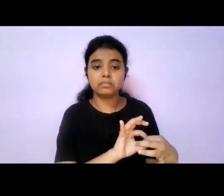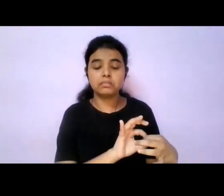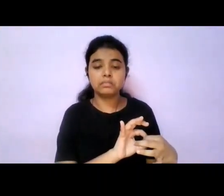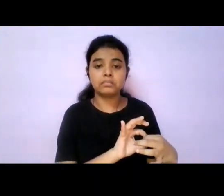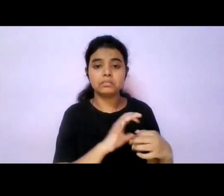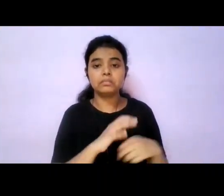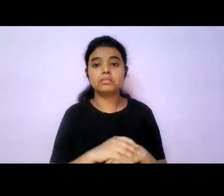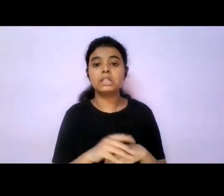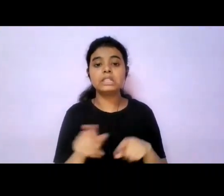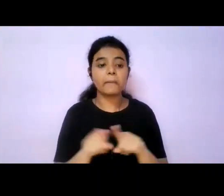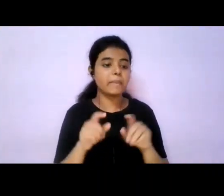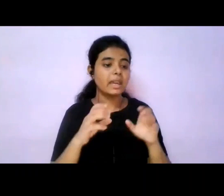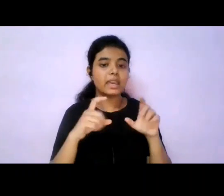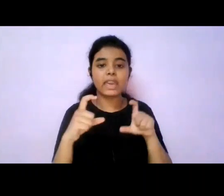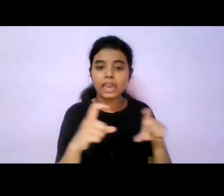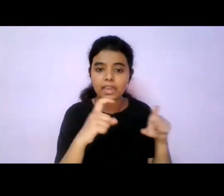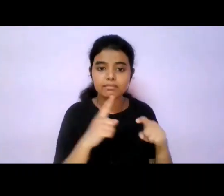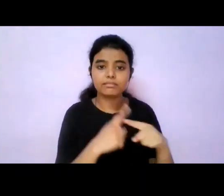and support.